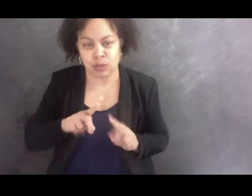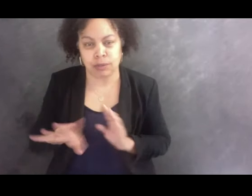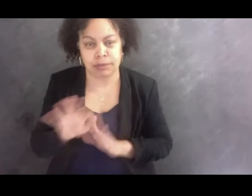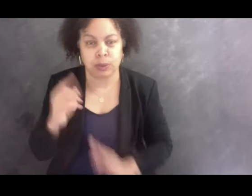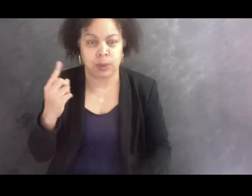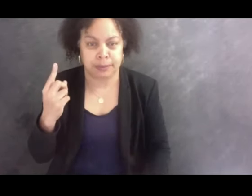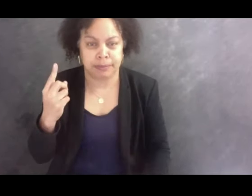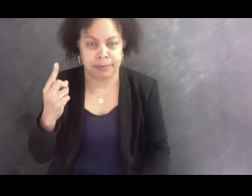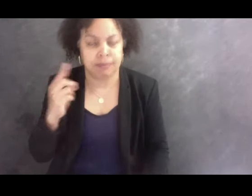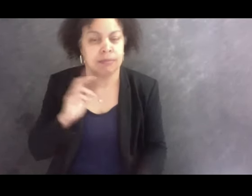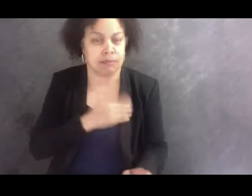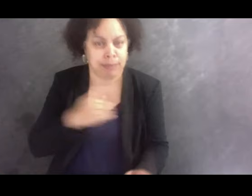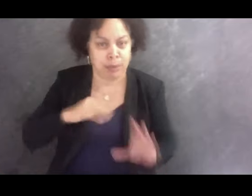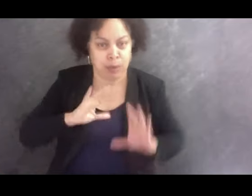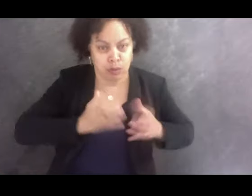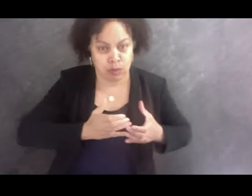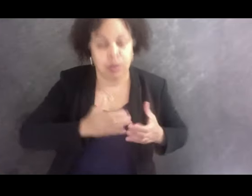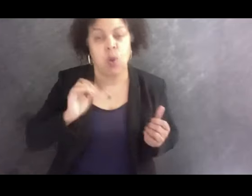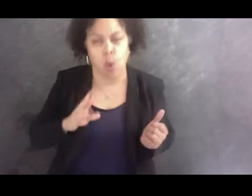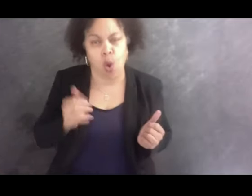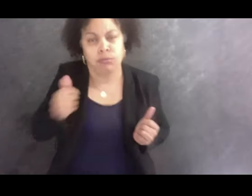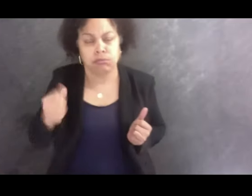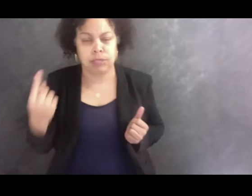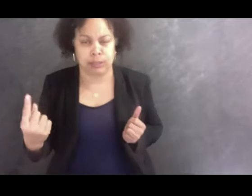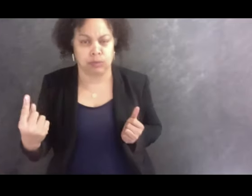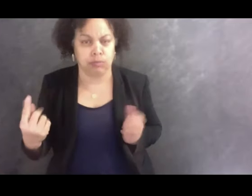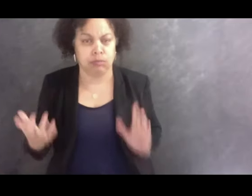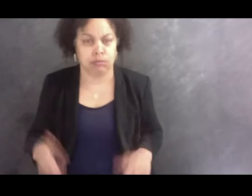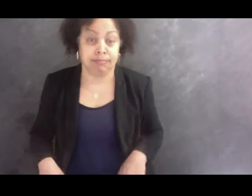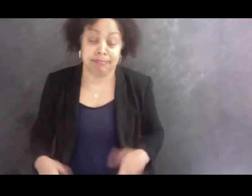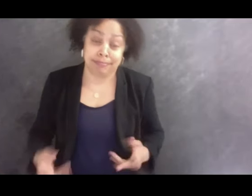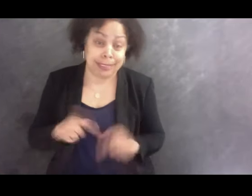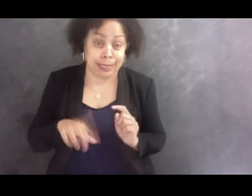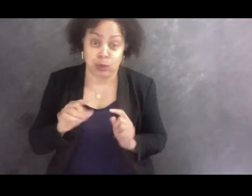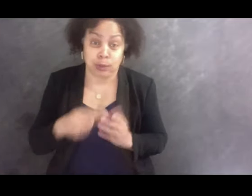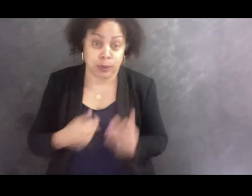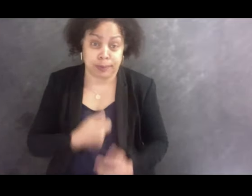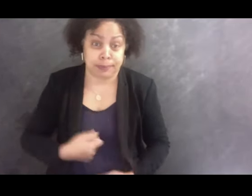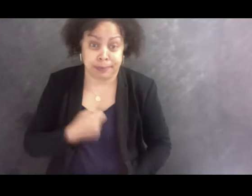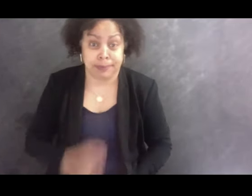as part of a collaborative or as an individual artist. You're unfortunately unable to do both.